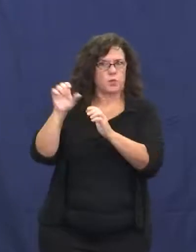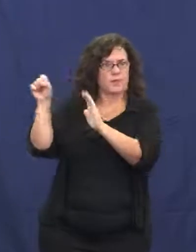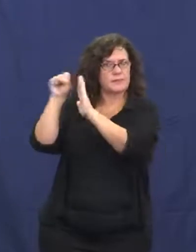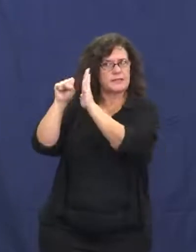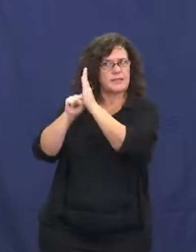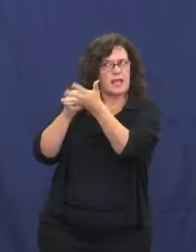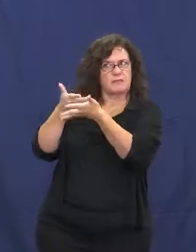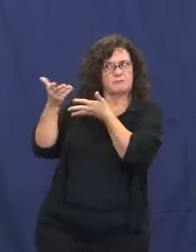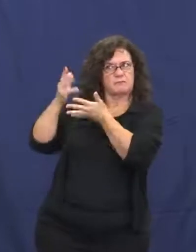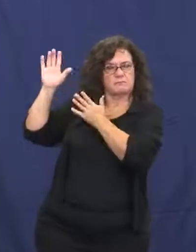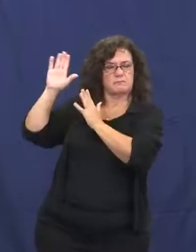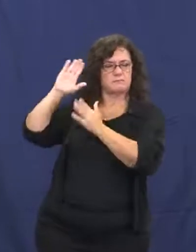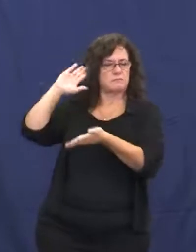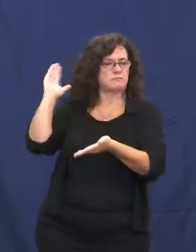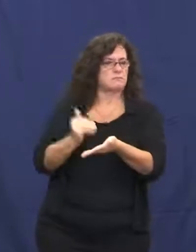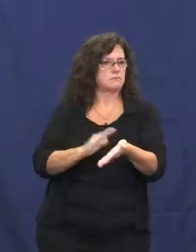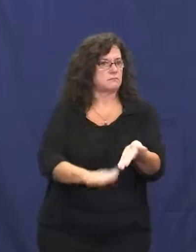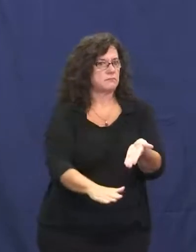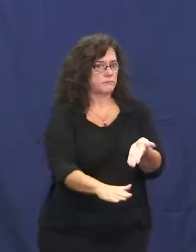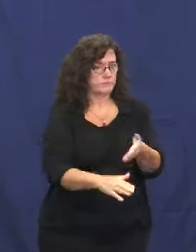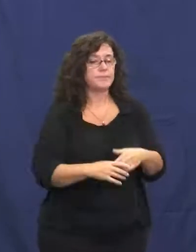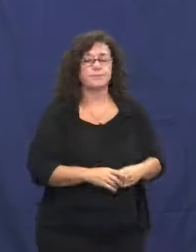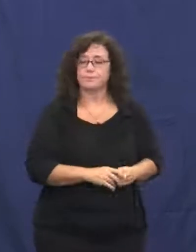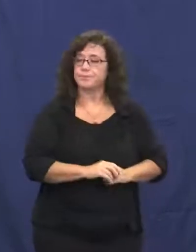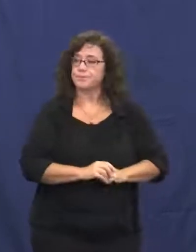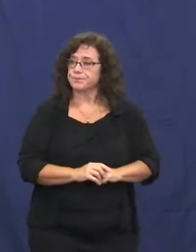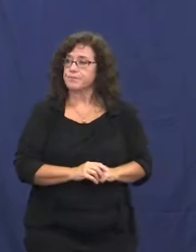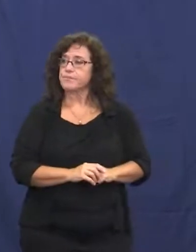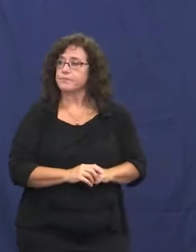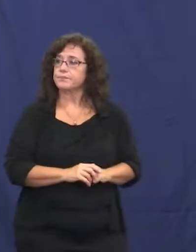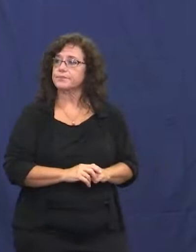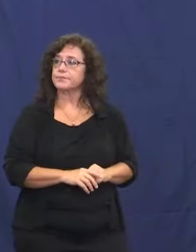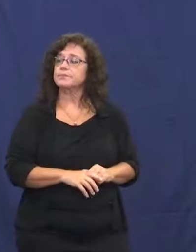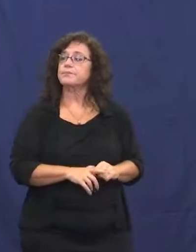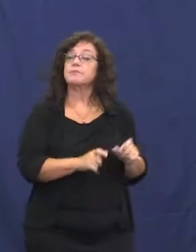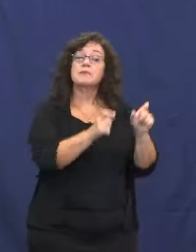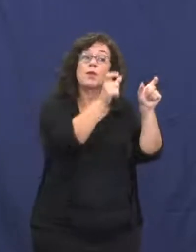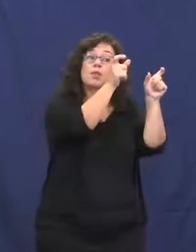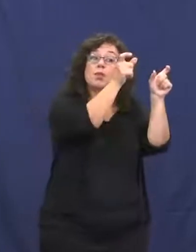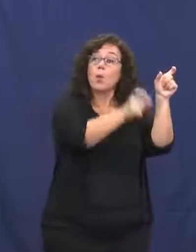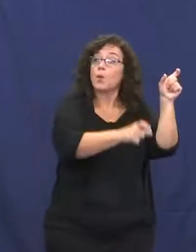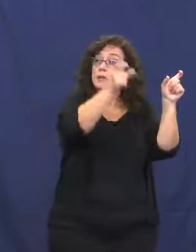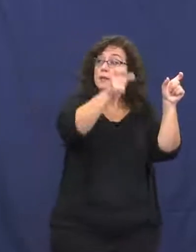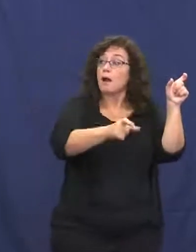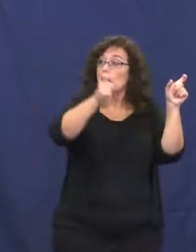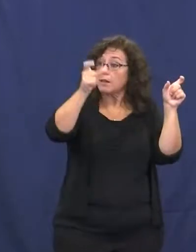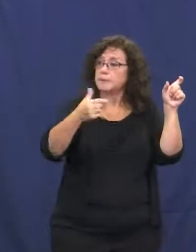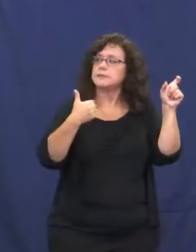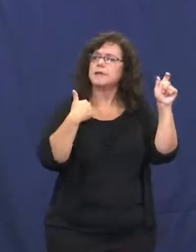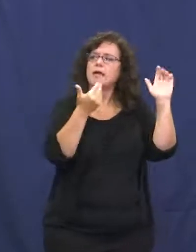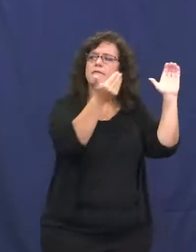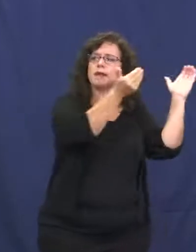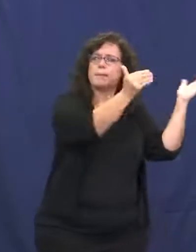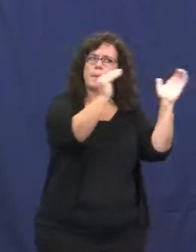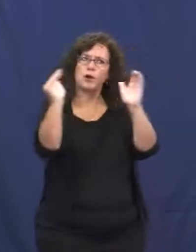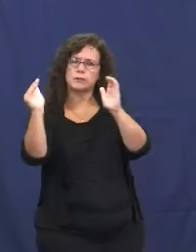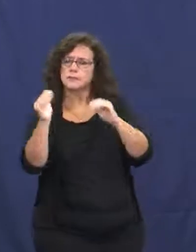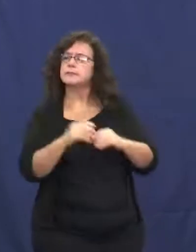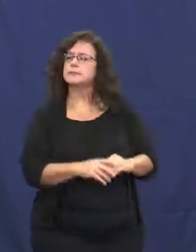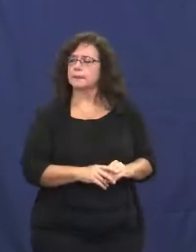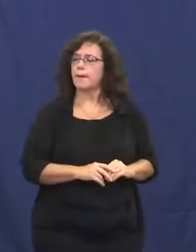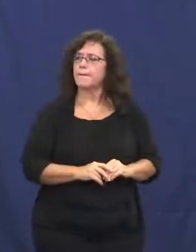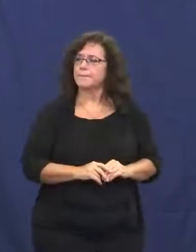The other columns there have other comparisons. Case rate, again, we are a little bit